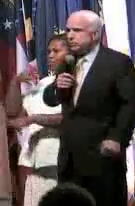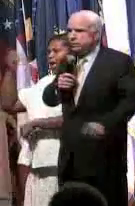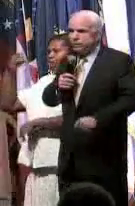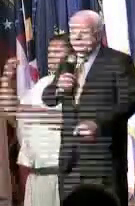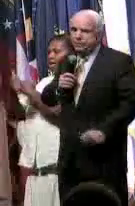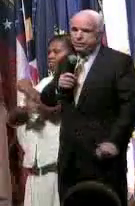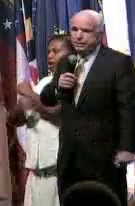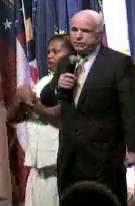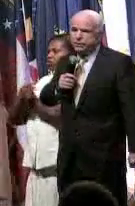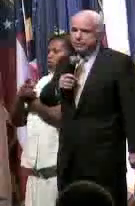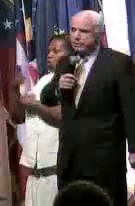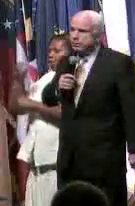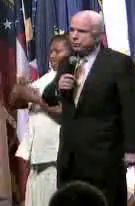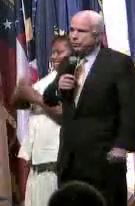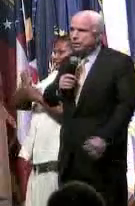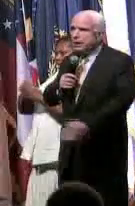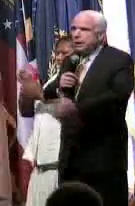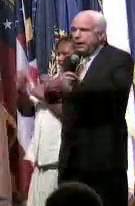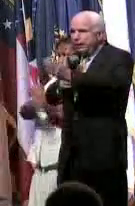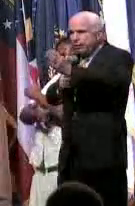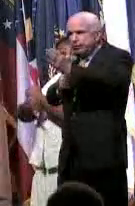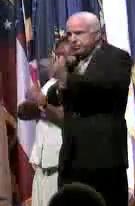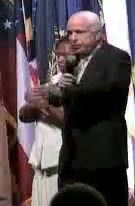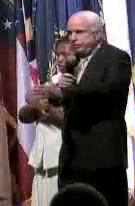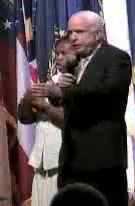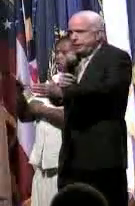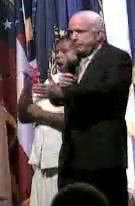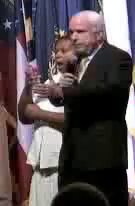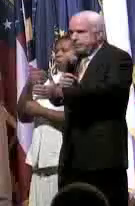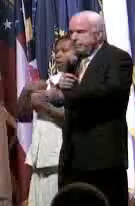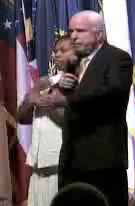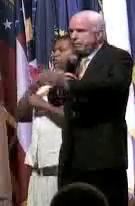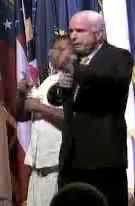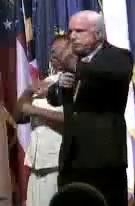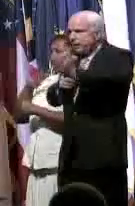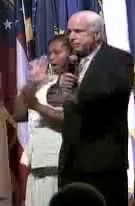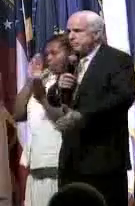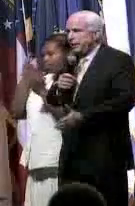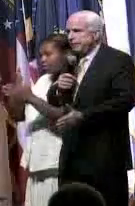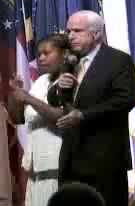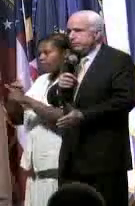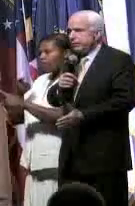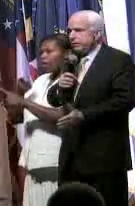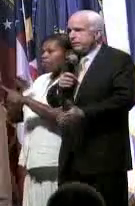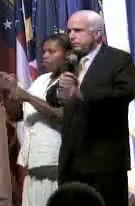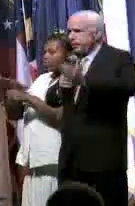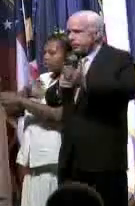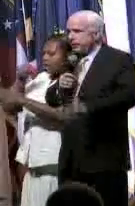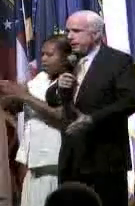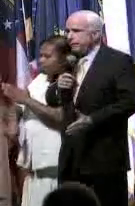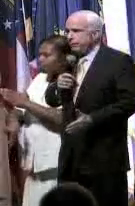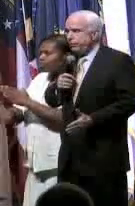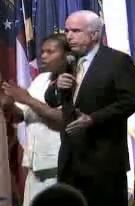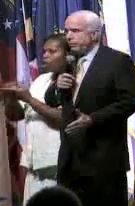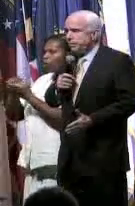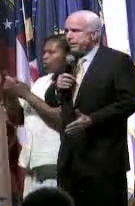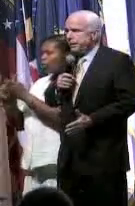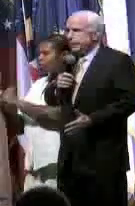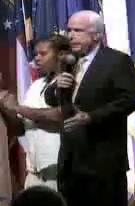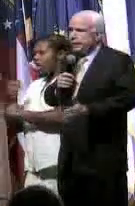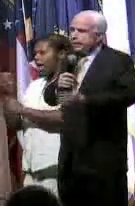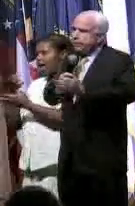country or from inside this country. So I want to assure you of my commitment from a top to bottom reorganization and